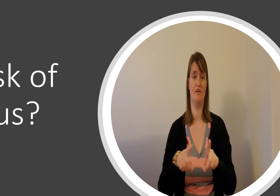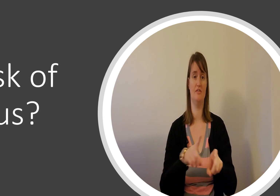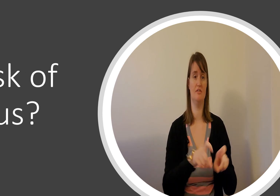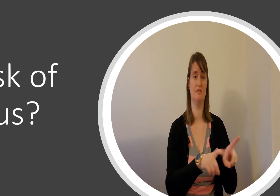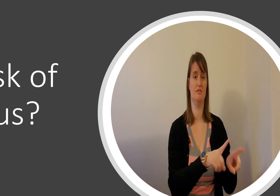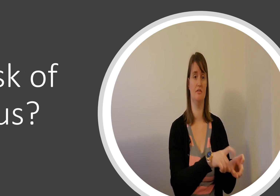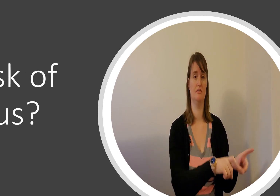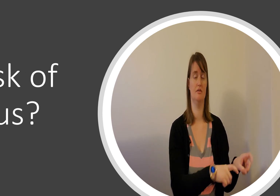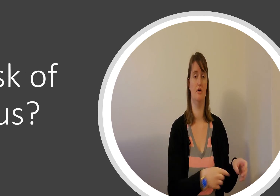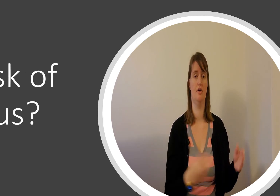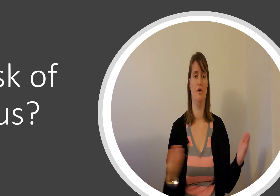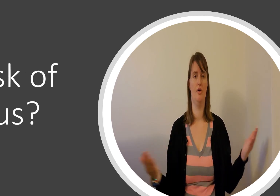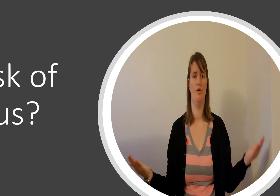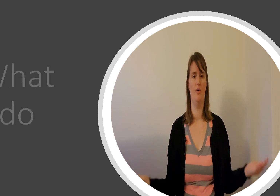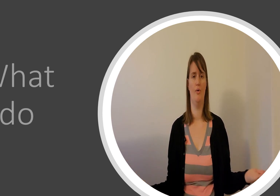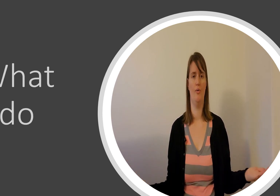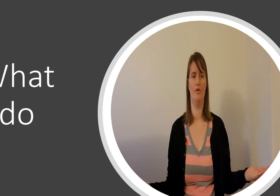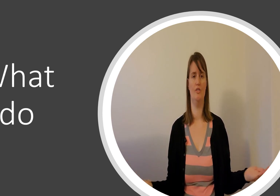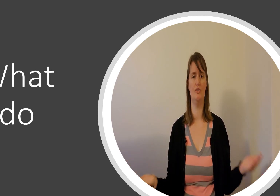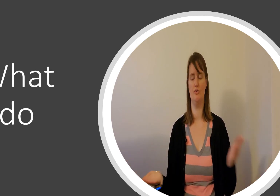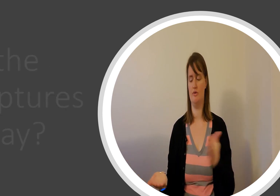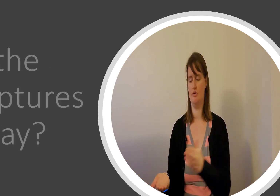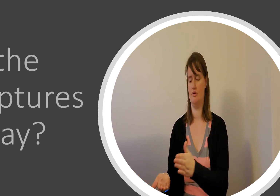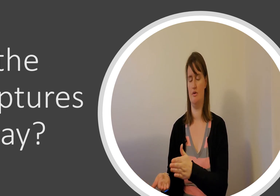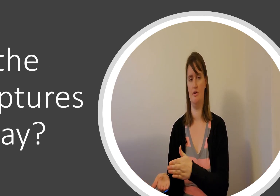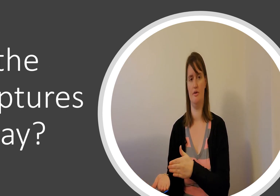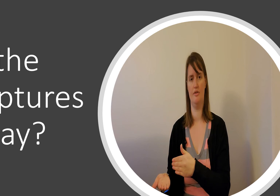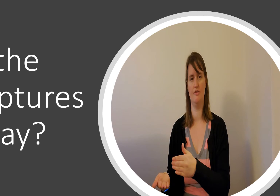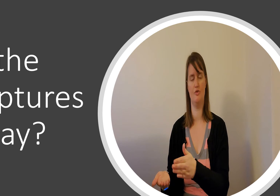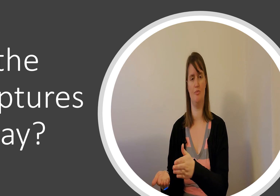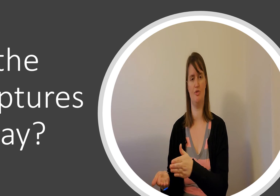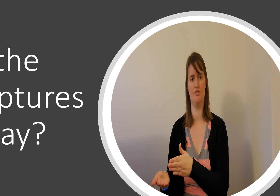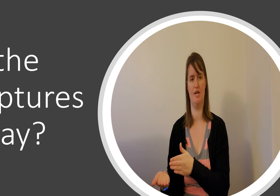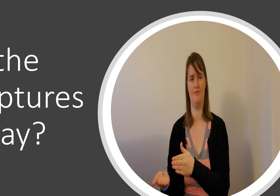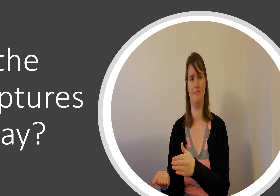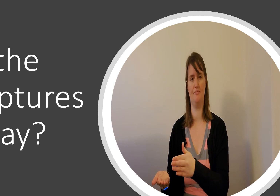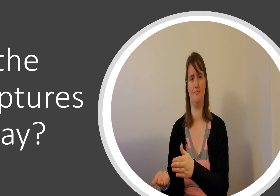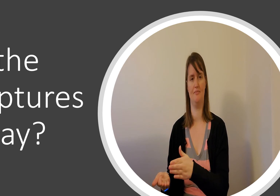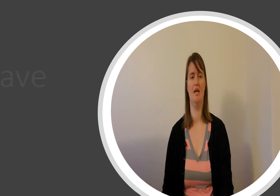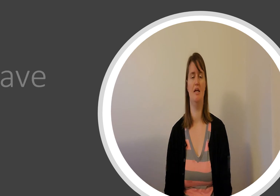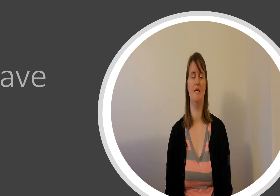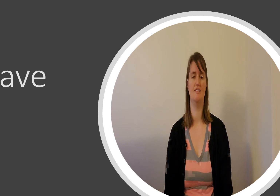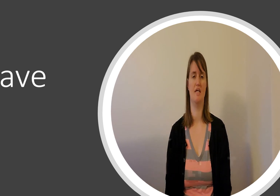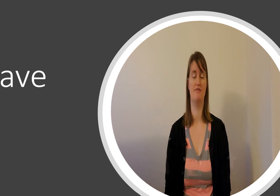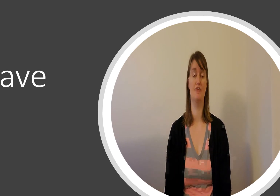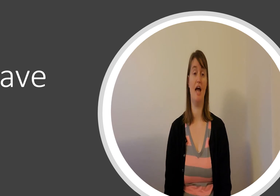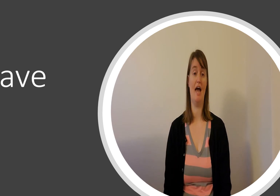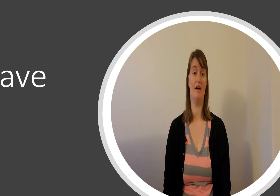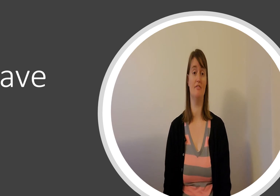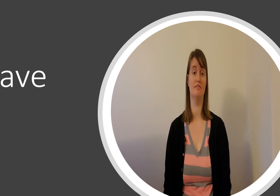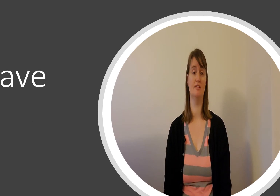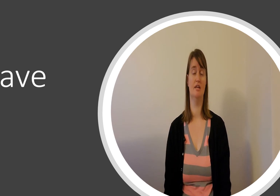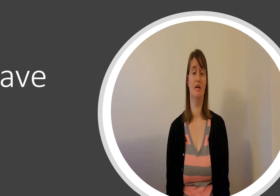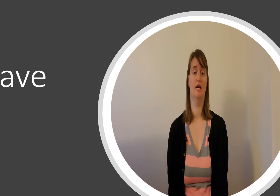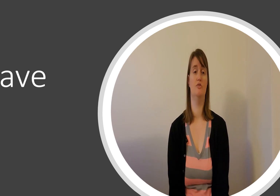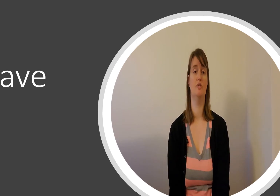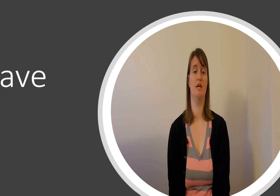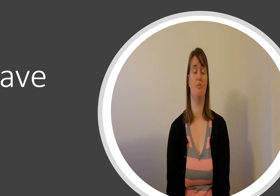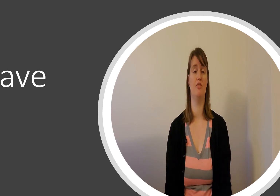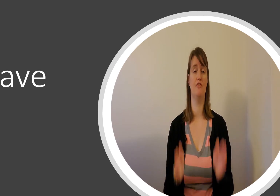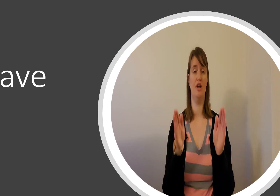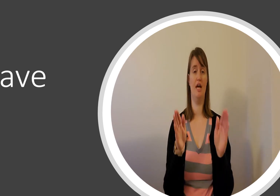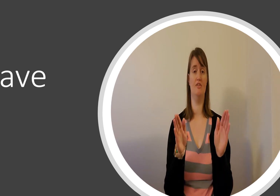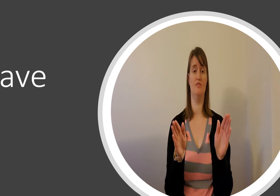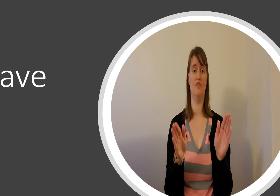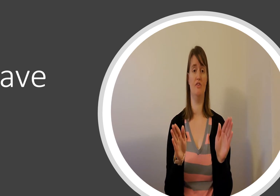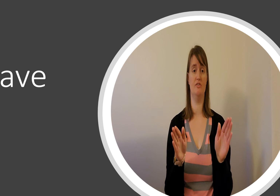of us? What do the scriptures say? Now, the sign for have is we take